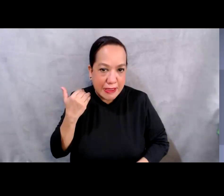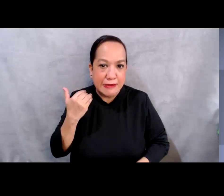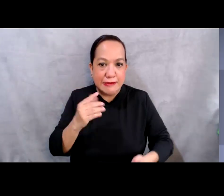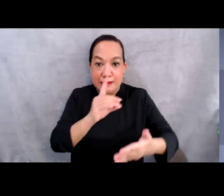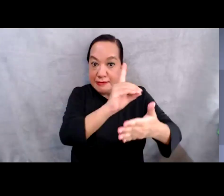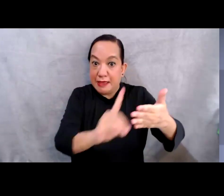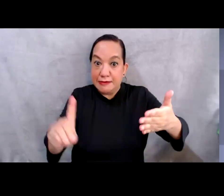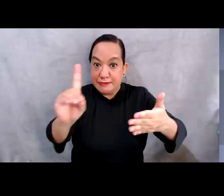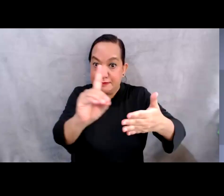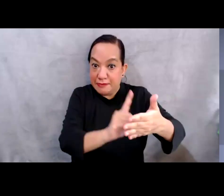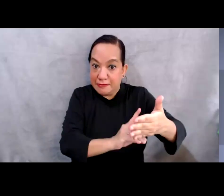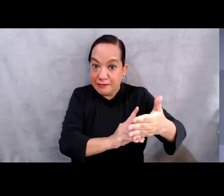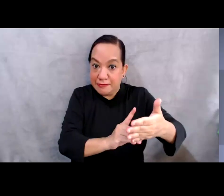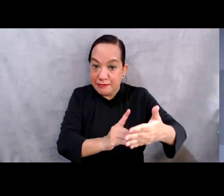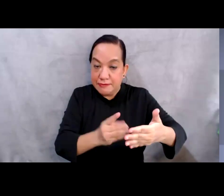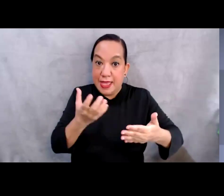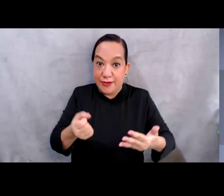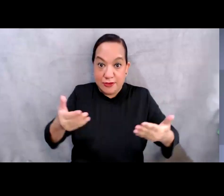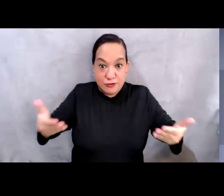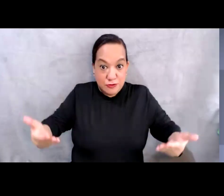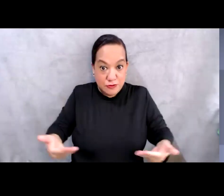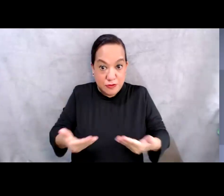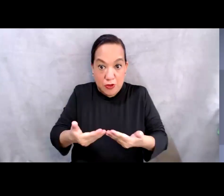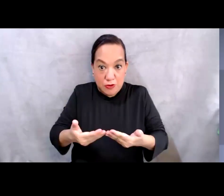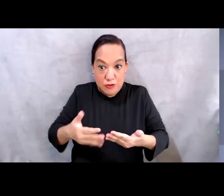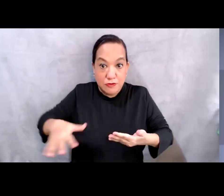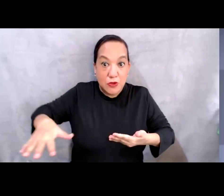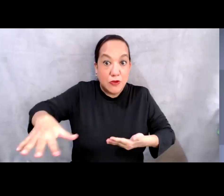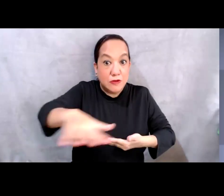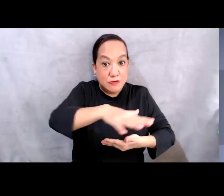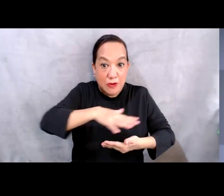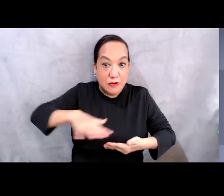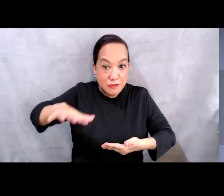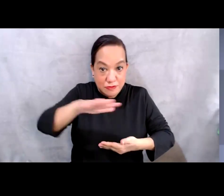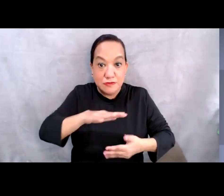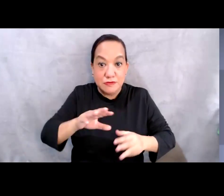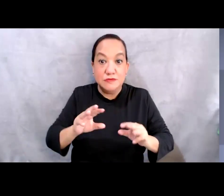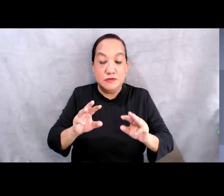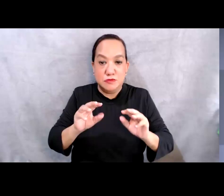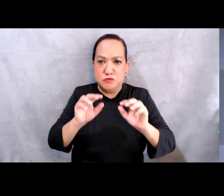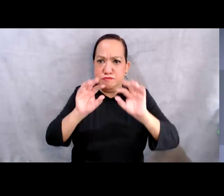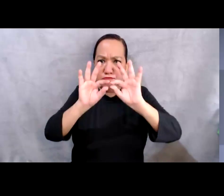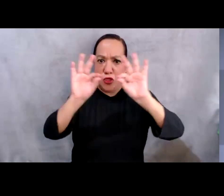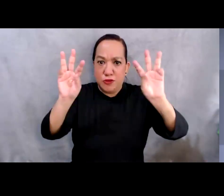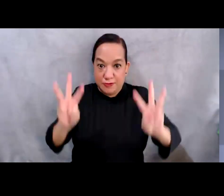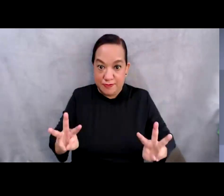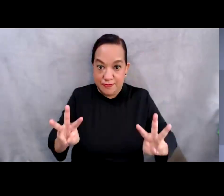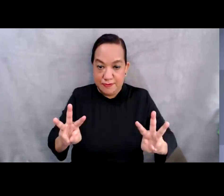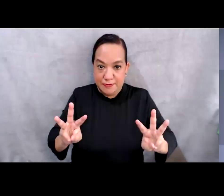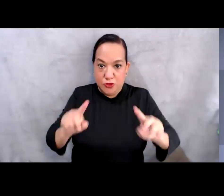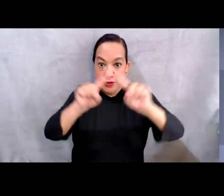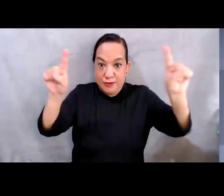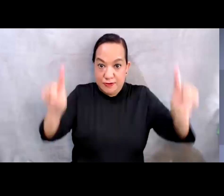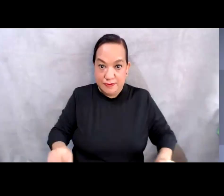aims to guide the bank's projects towards more sustainable and socially responsible outcomes. In that, we're very happy to